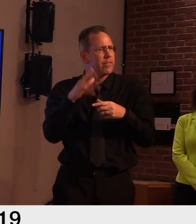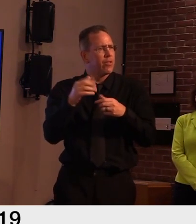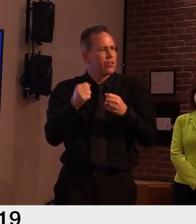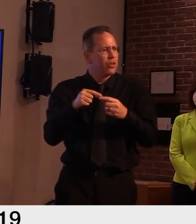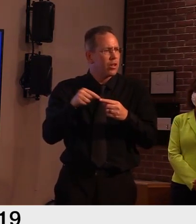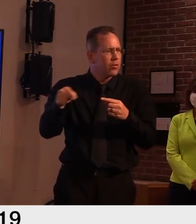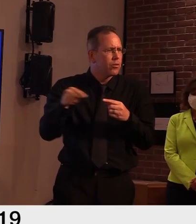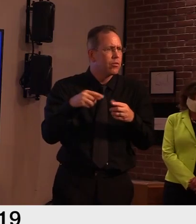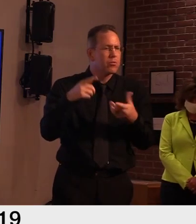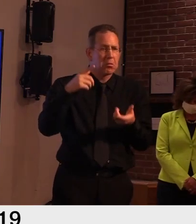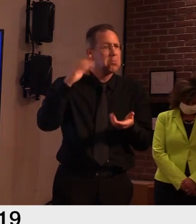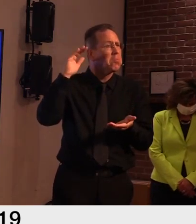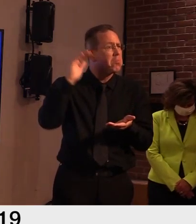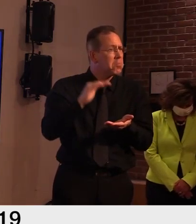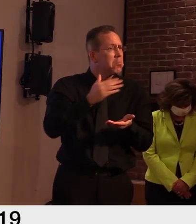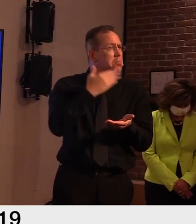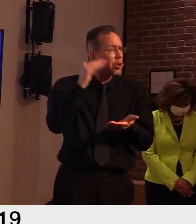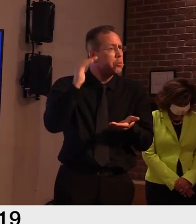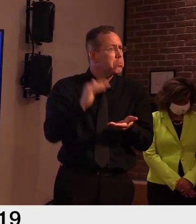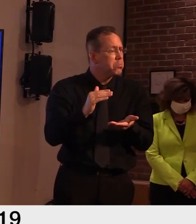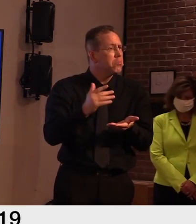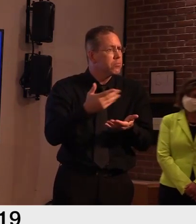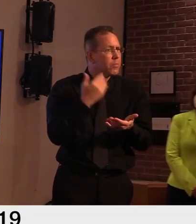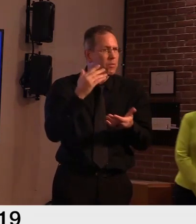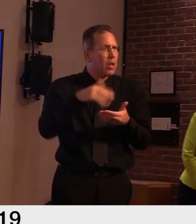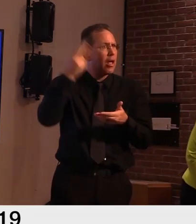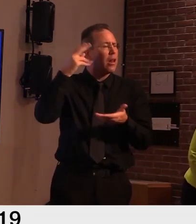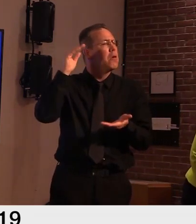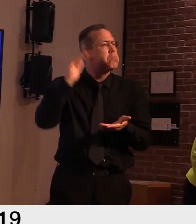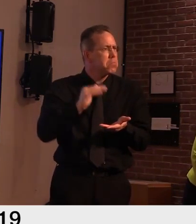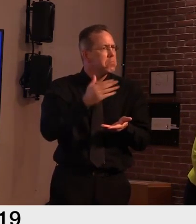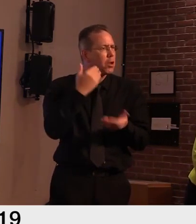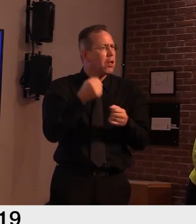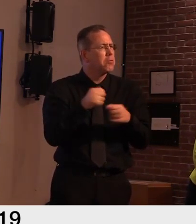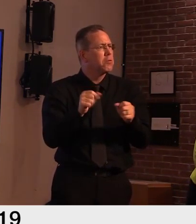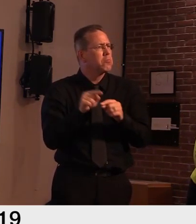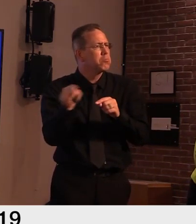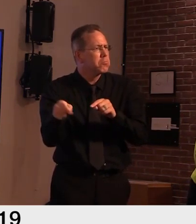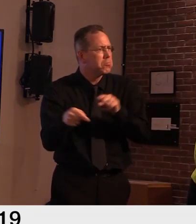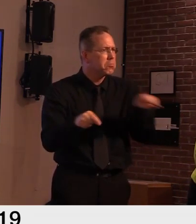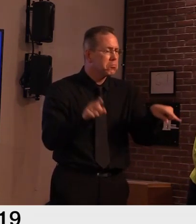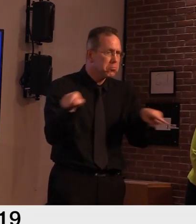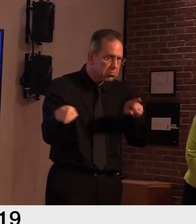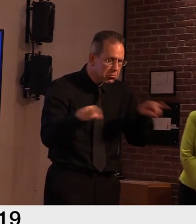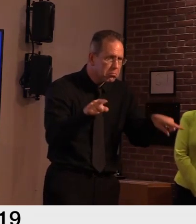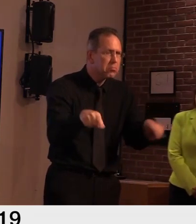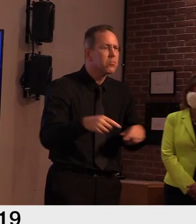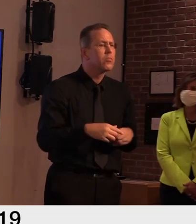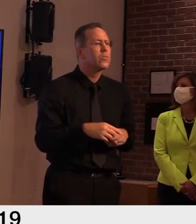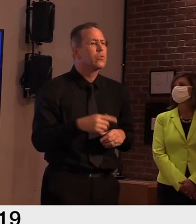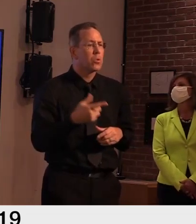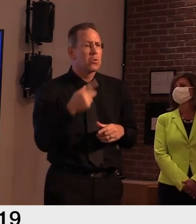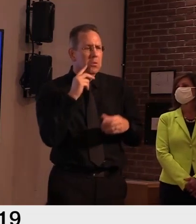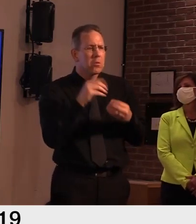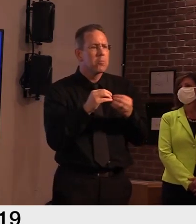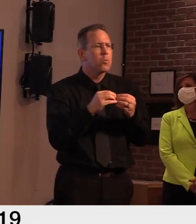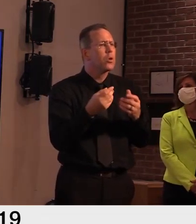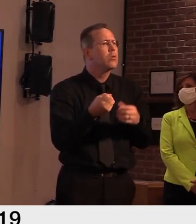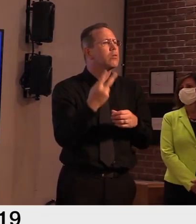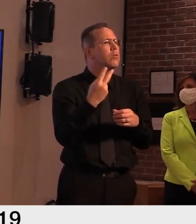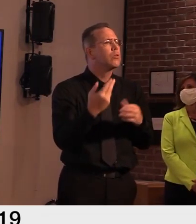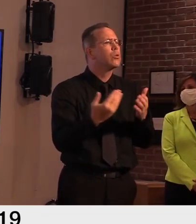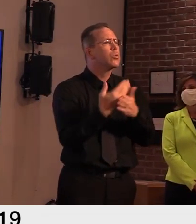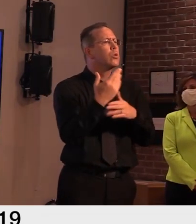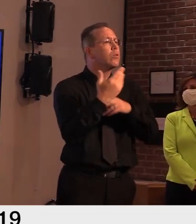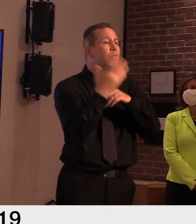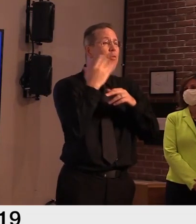an 8% reduction in active cases within a five-hour drive of Vermont. Again, all of those things trending well, and also telling